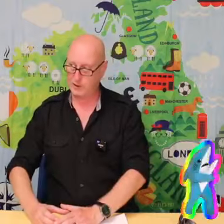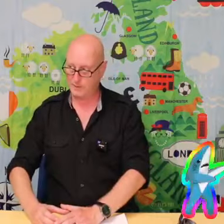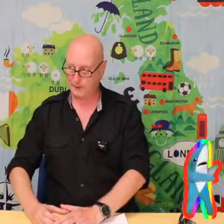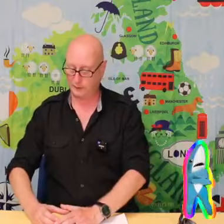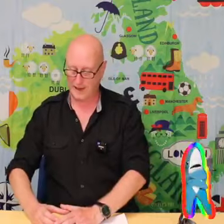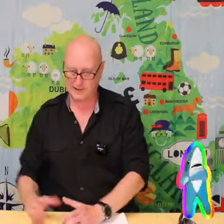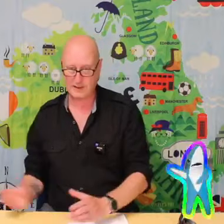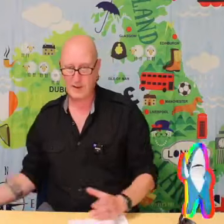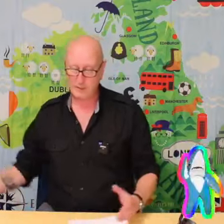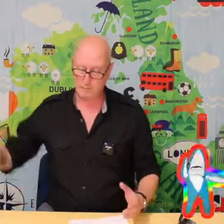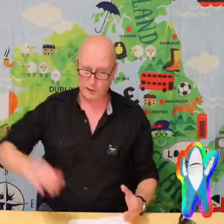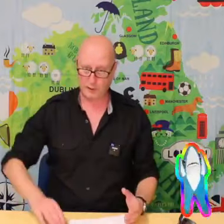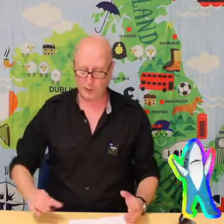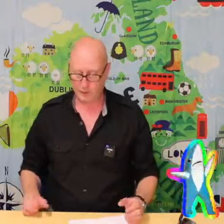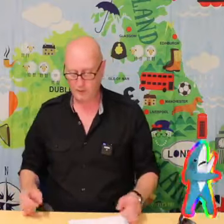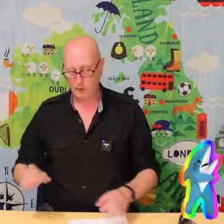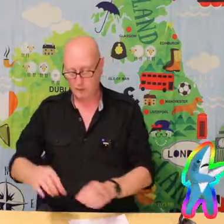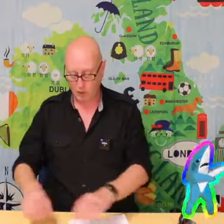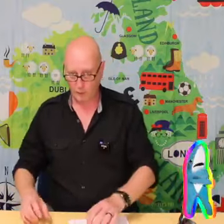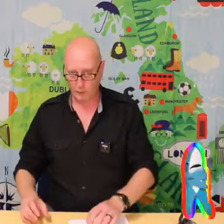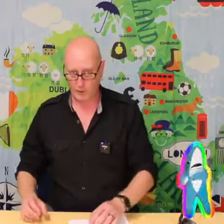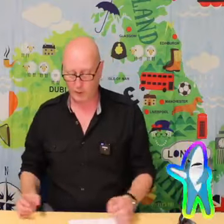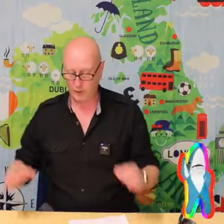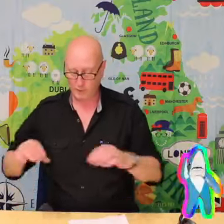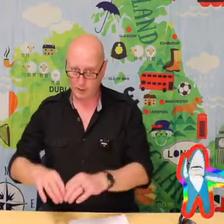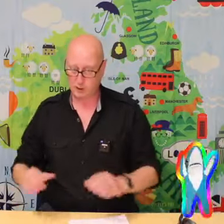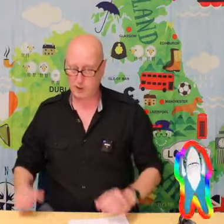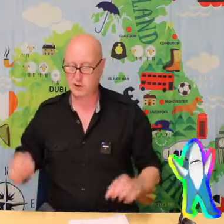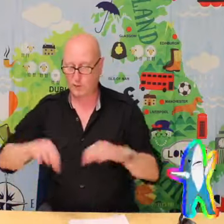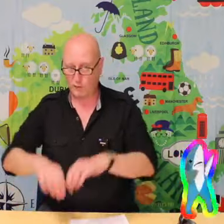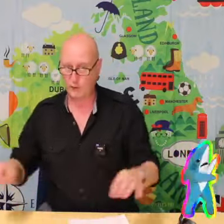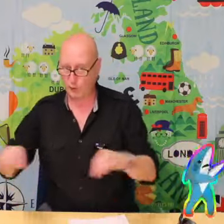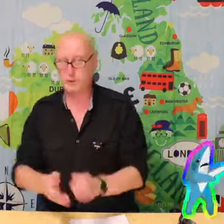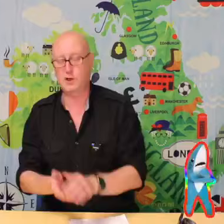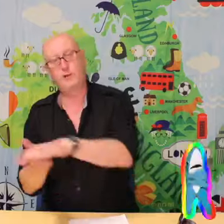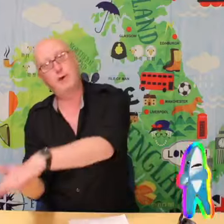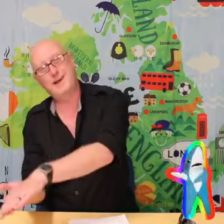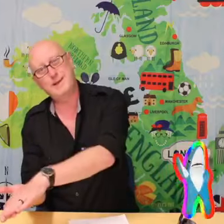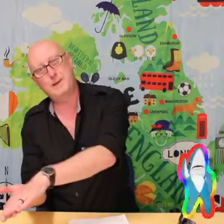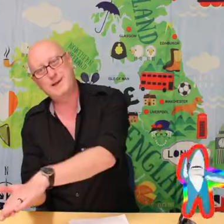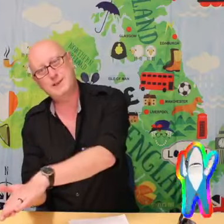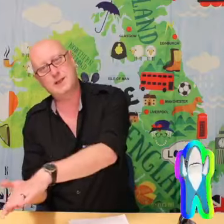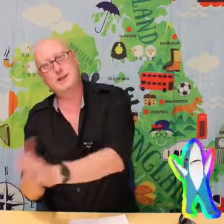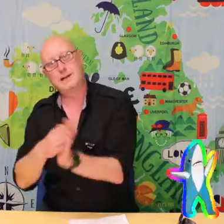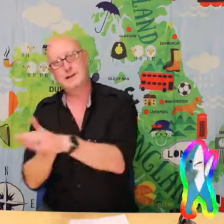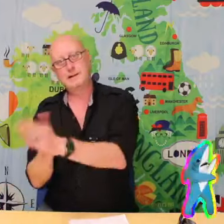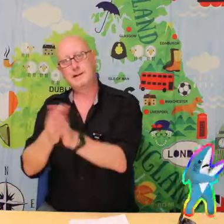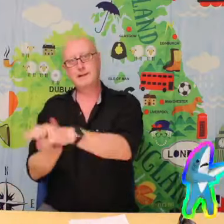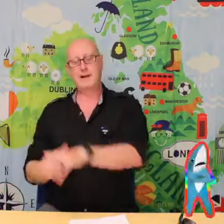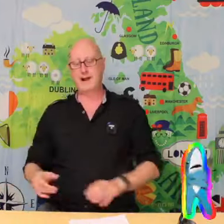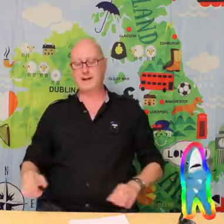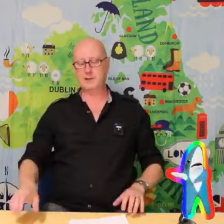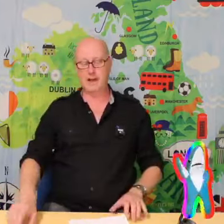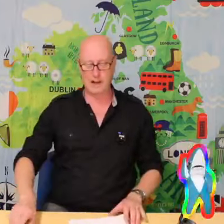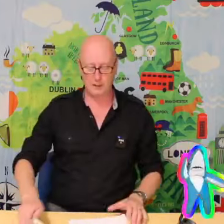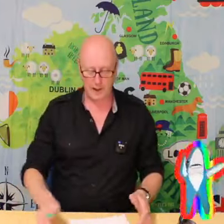middle, grated, burger on, raw onion on, more cheese on, folded up, dry fry in the pan, you see. Nice. Sounds anyhow,